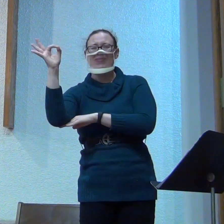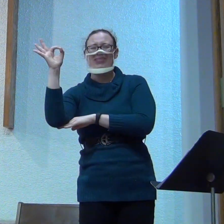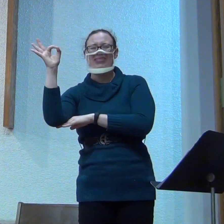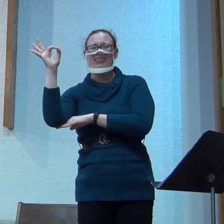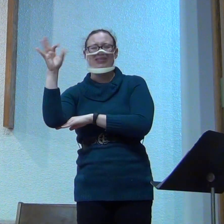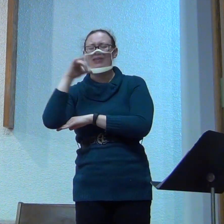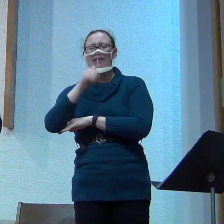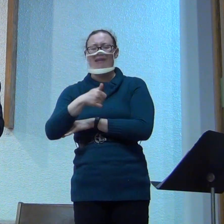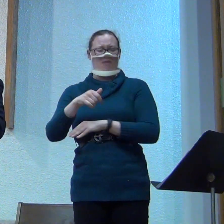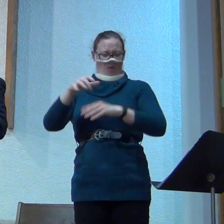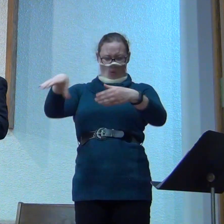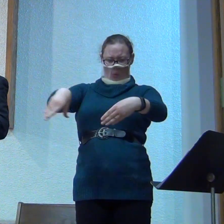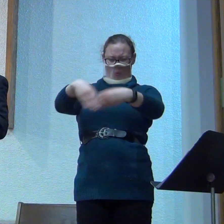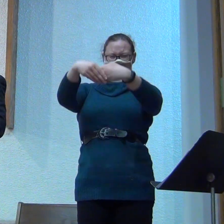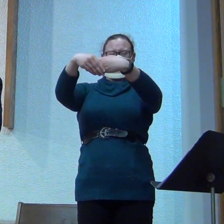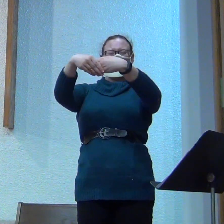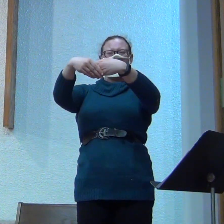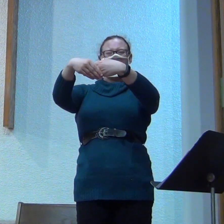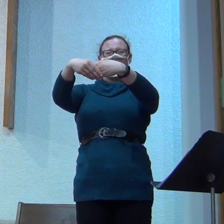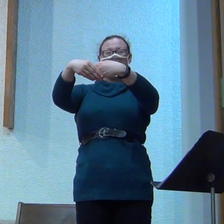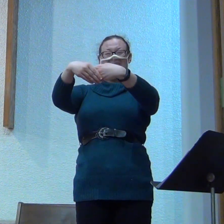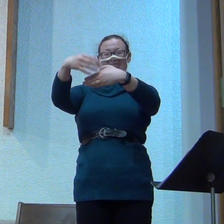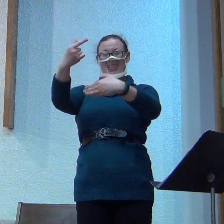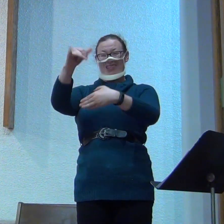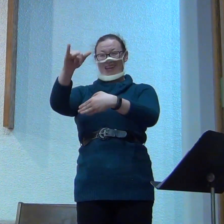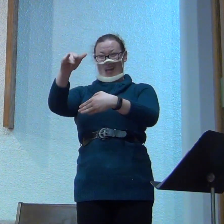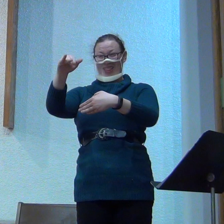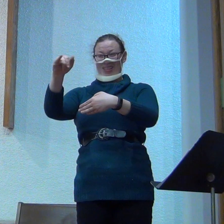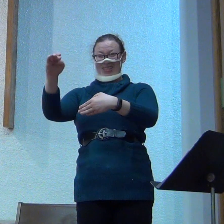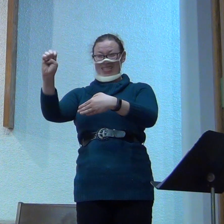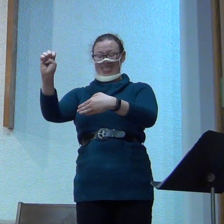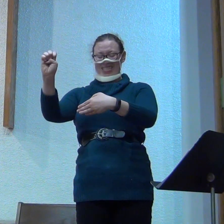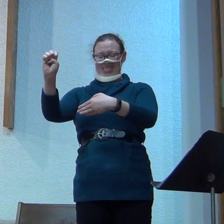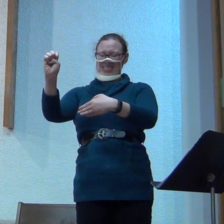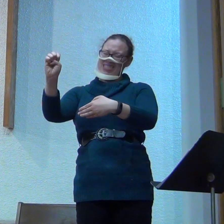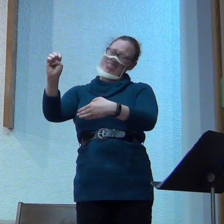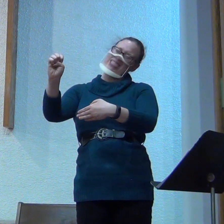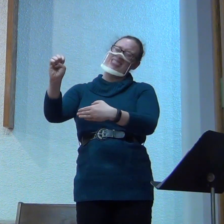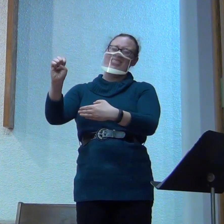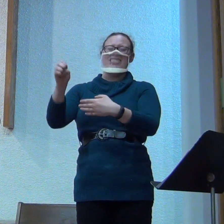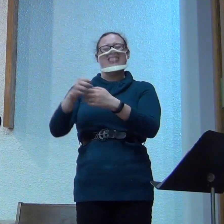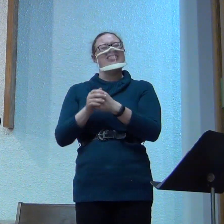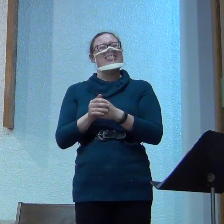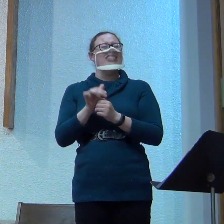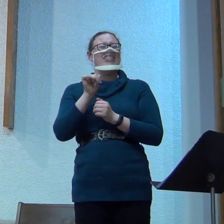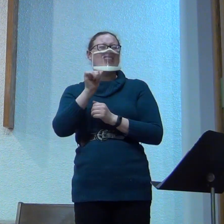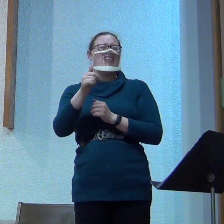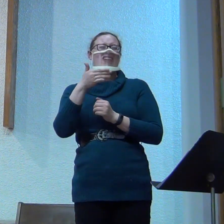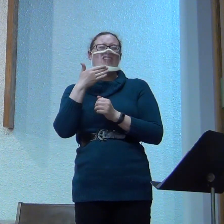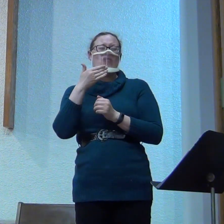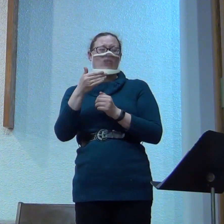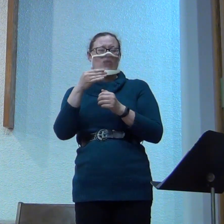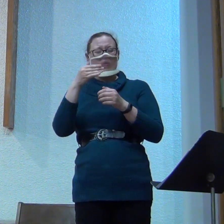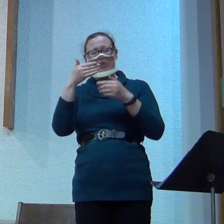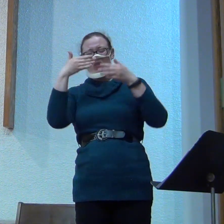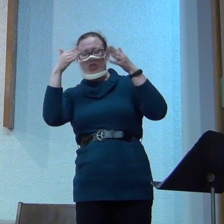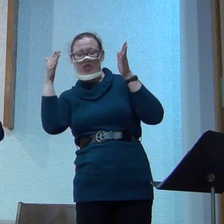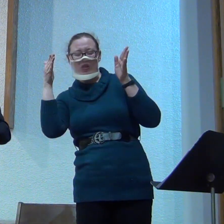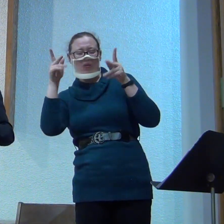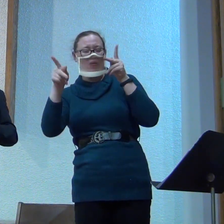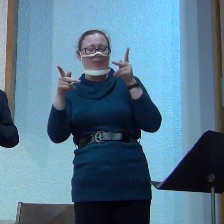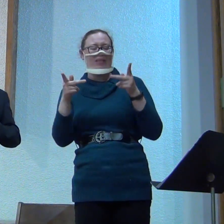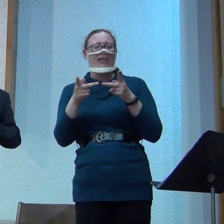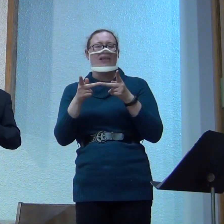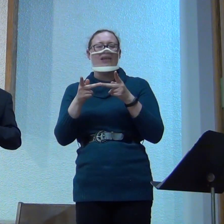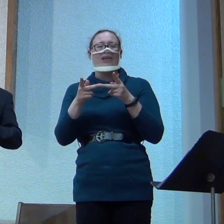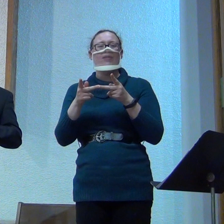wedding in Galilee? Yeah, not a very public place. Well, what is the